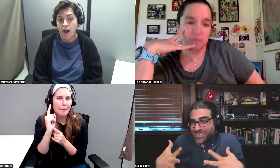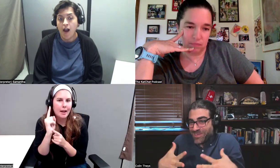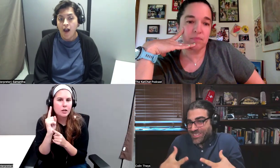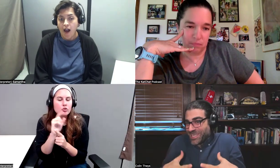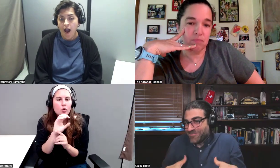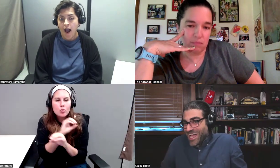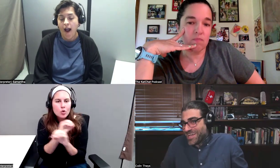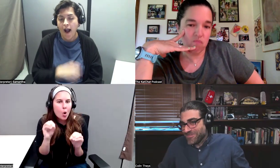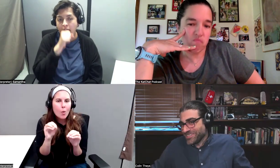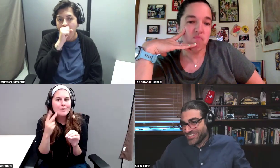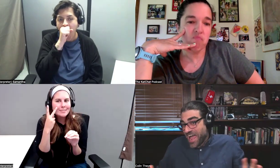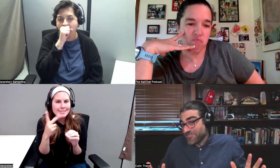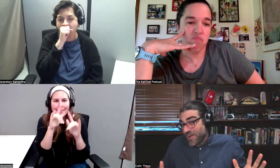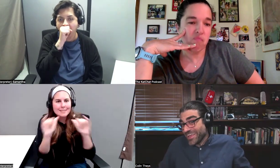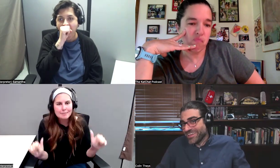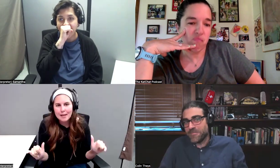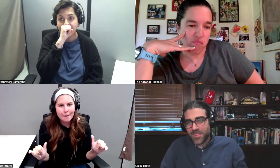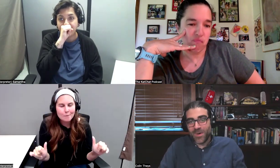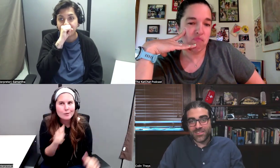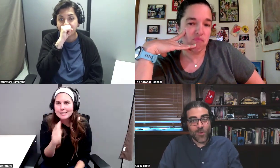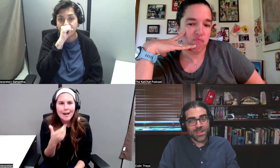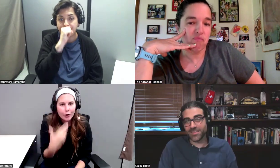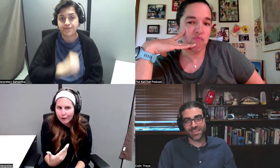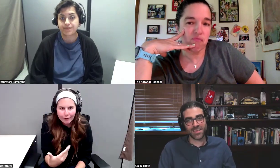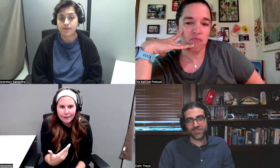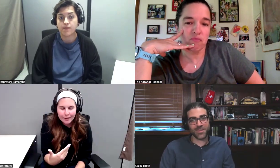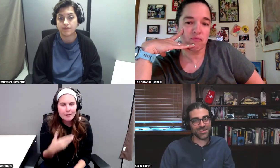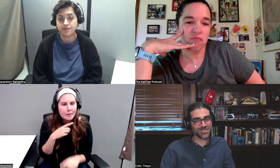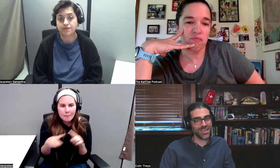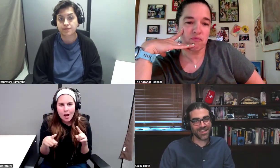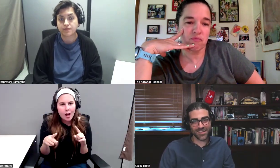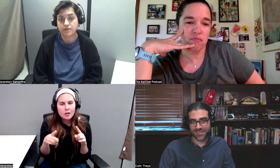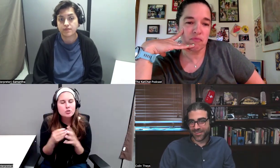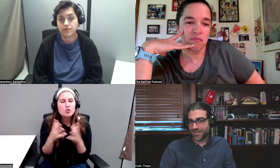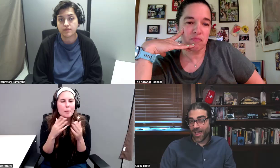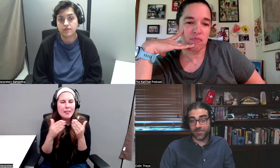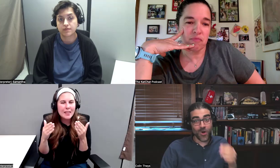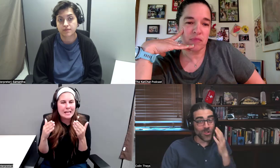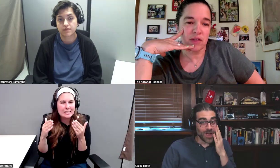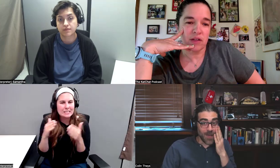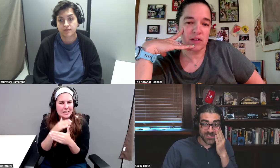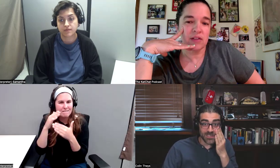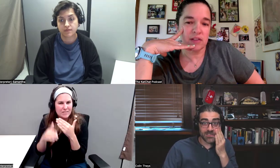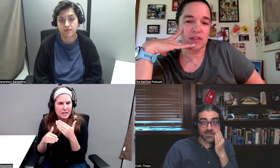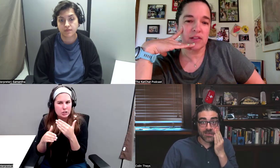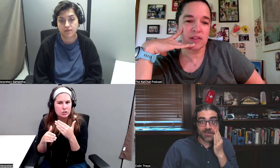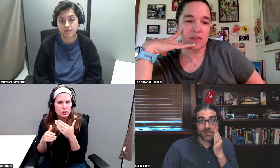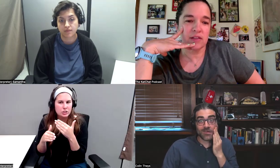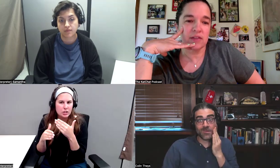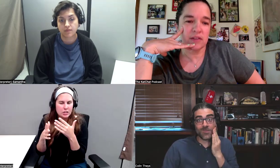ever sees them at the same time, which is not great. But so many of these things they get finished like Polar